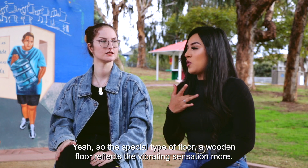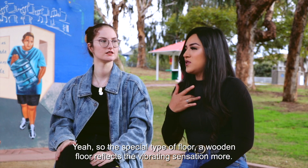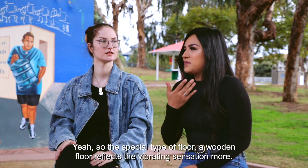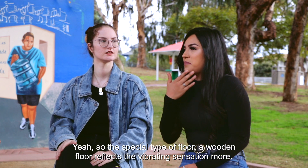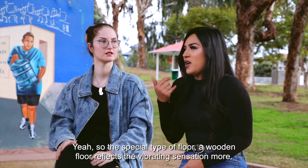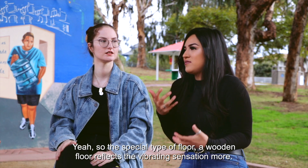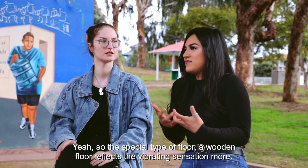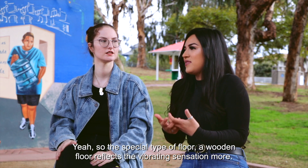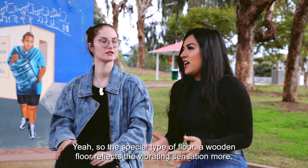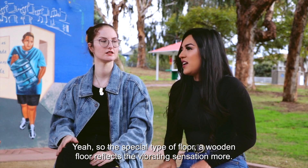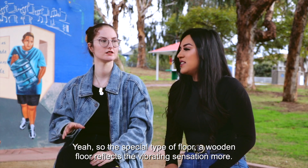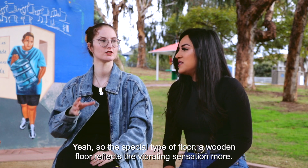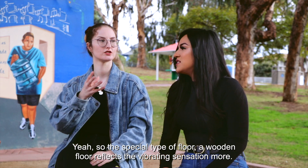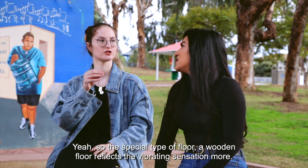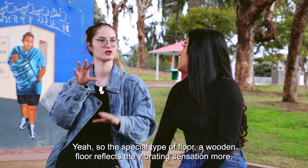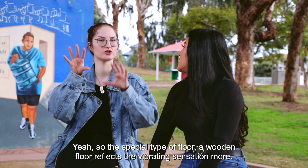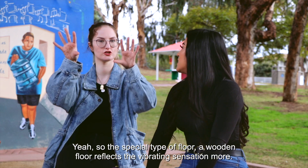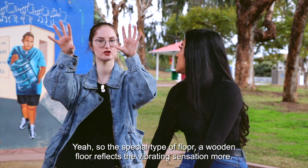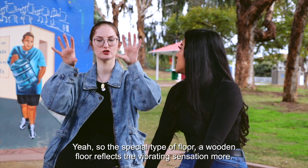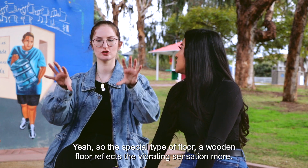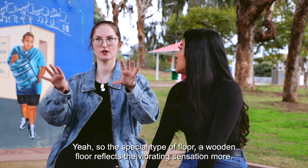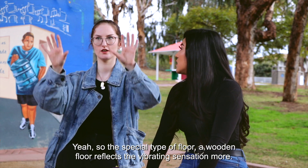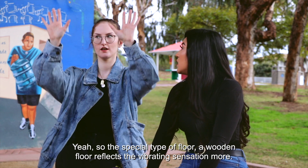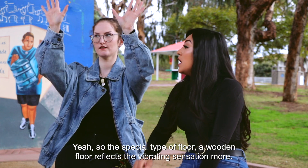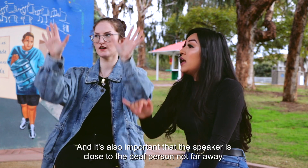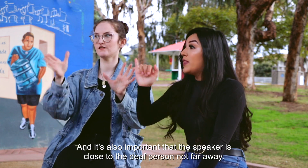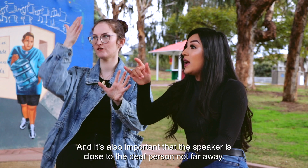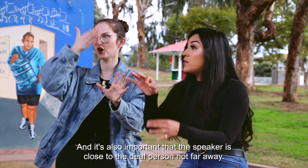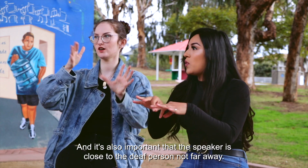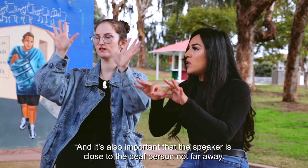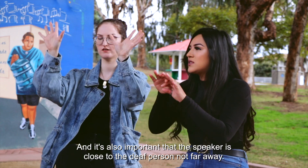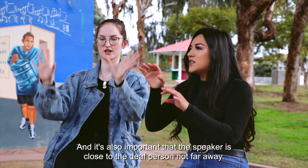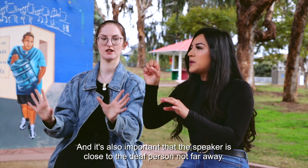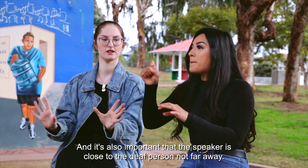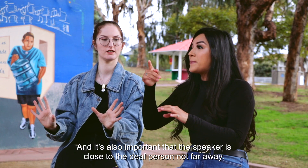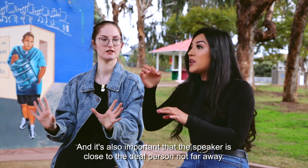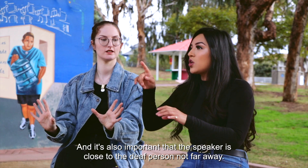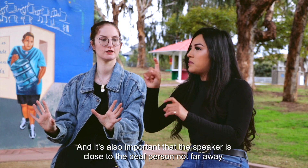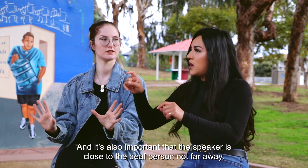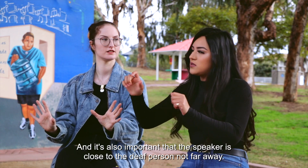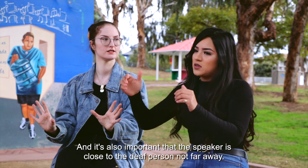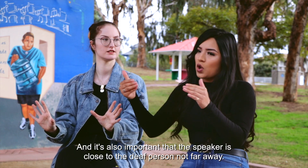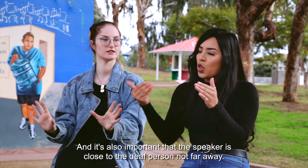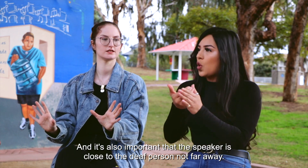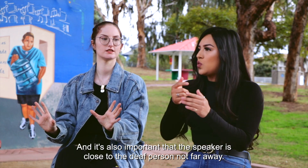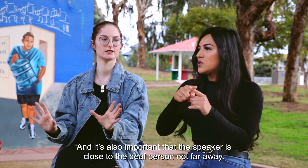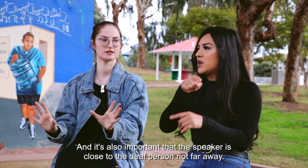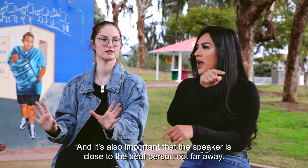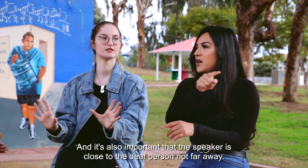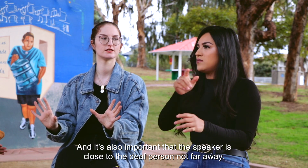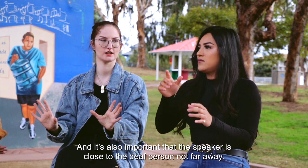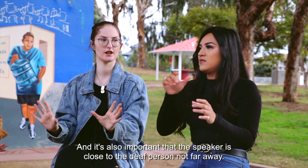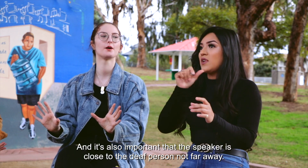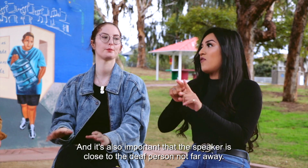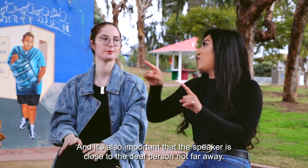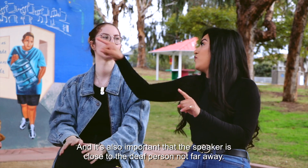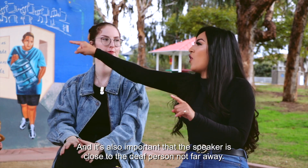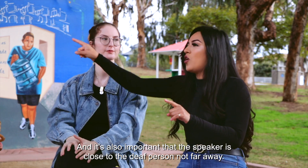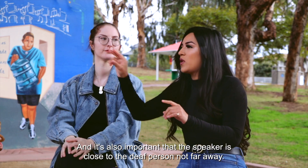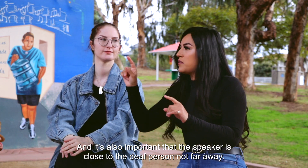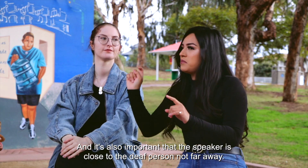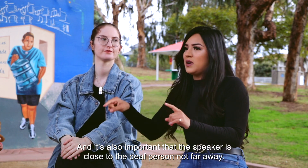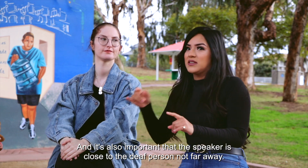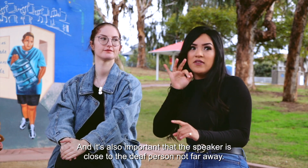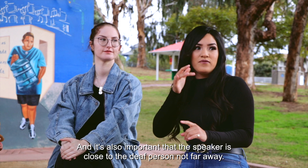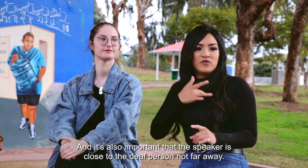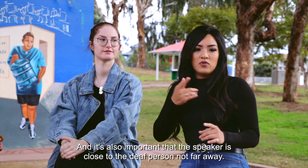floor, reflects the vibrating sensation more. And it's also important that the speaker is close to